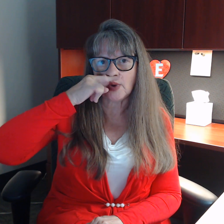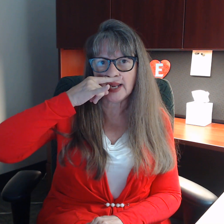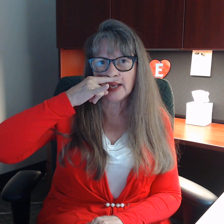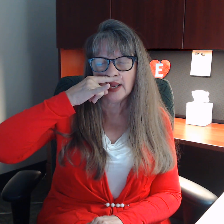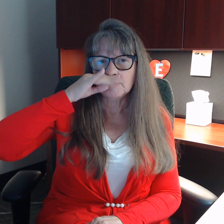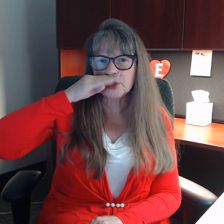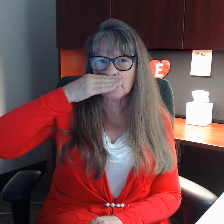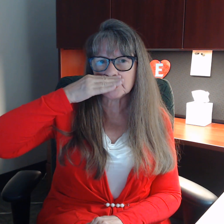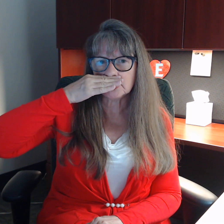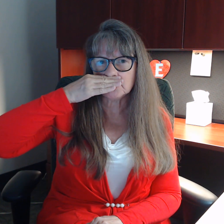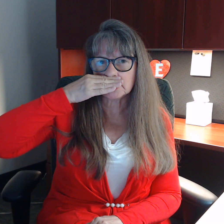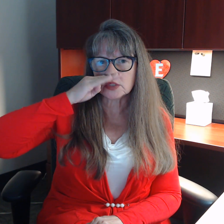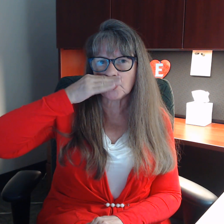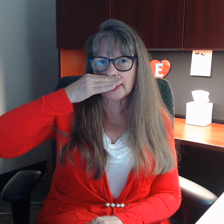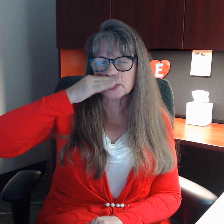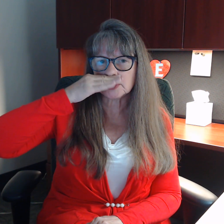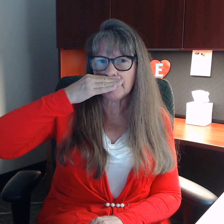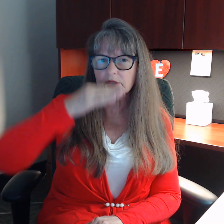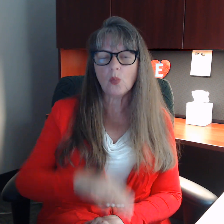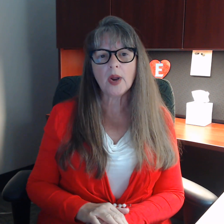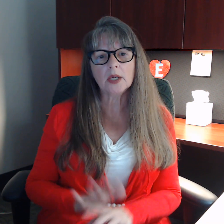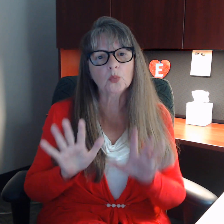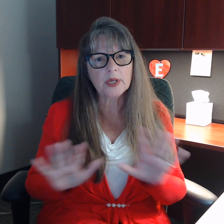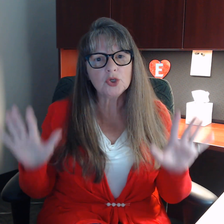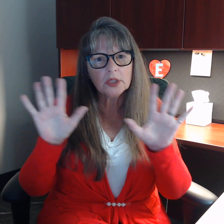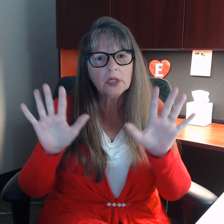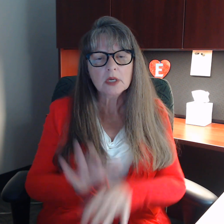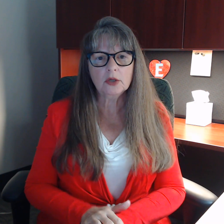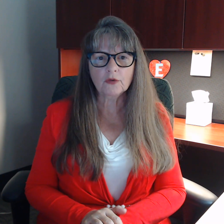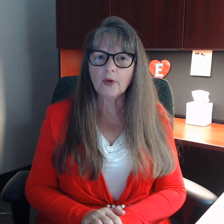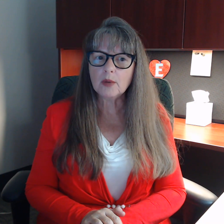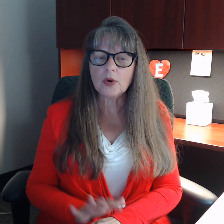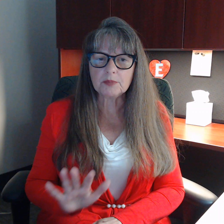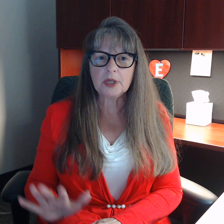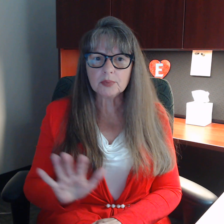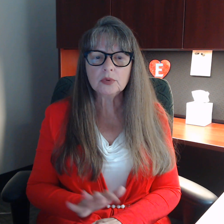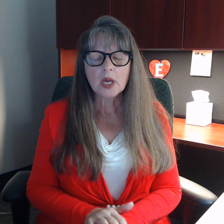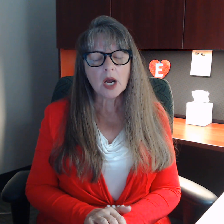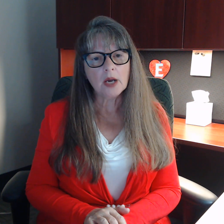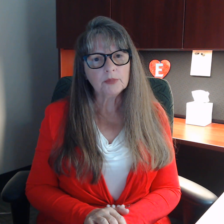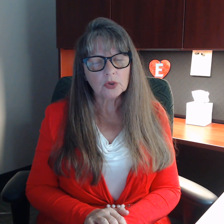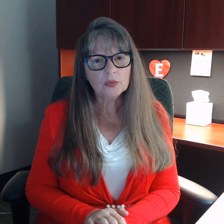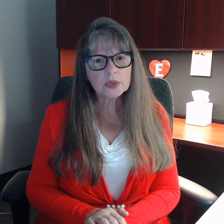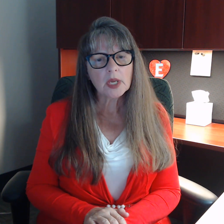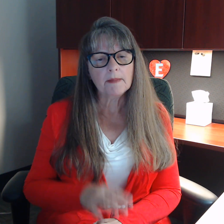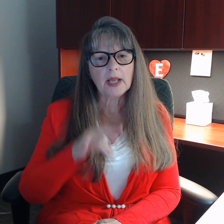way, but you can always use it this way. So it depends on what region that you're from, what the people use. But I